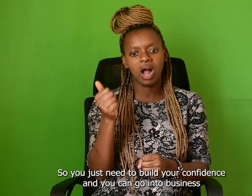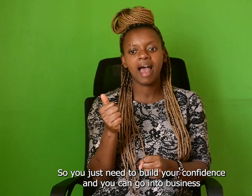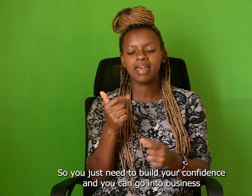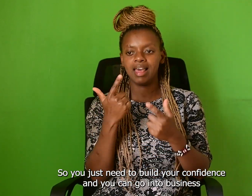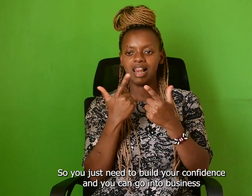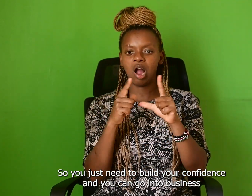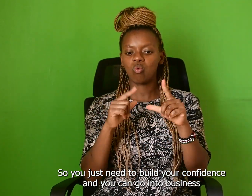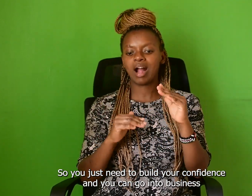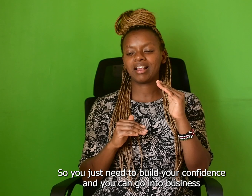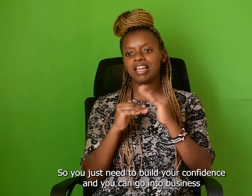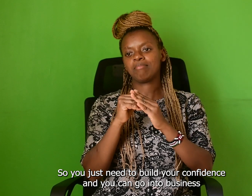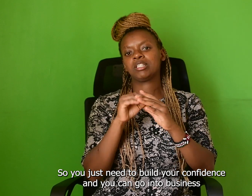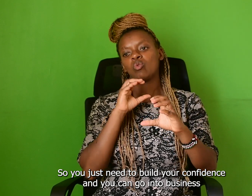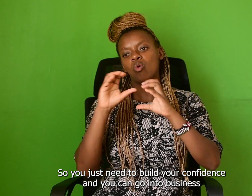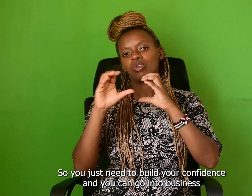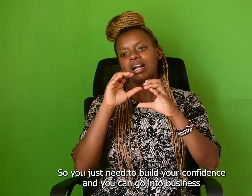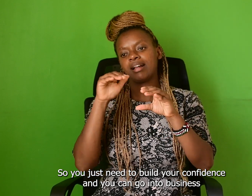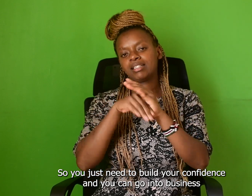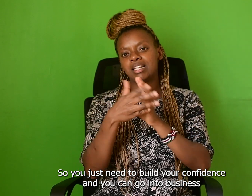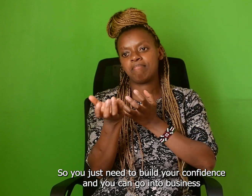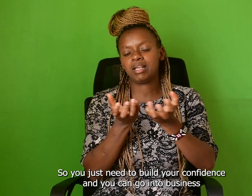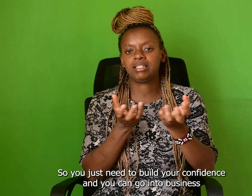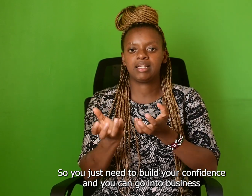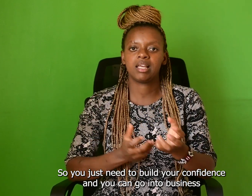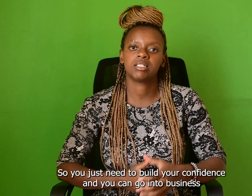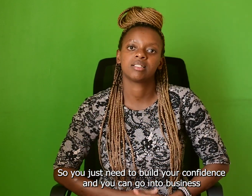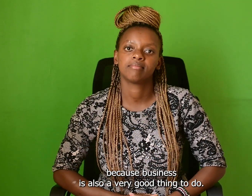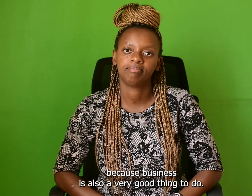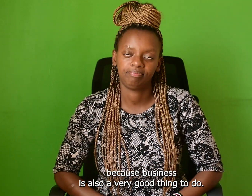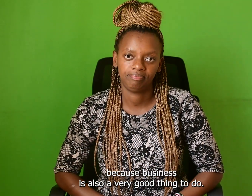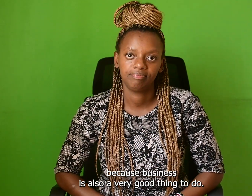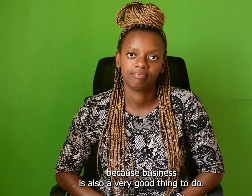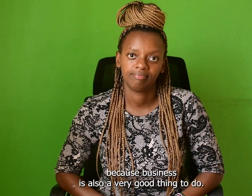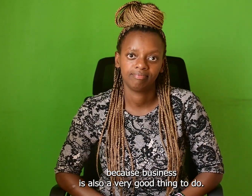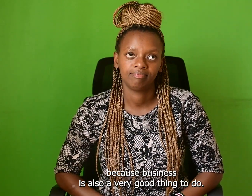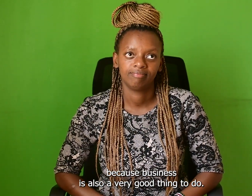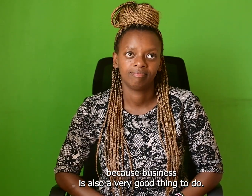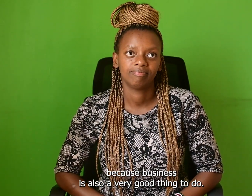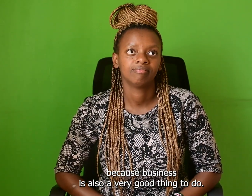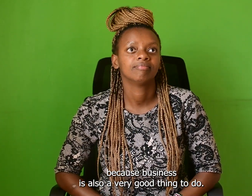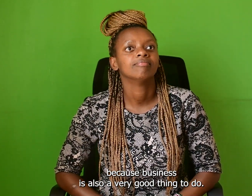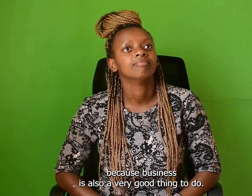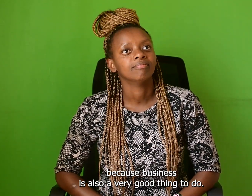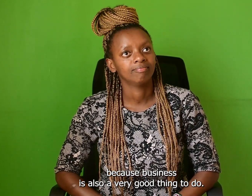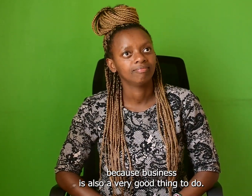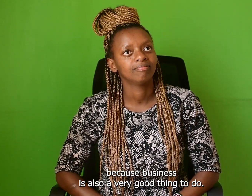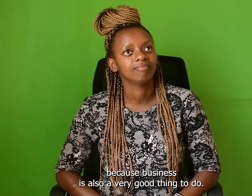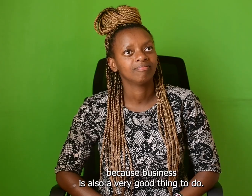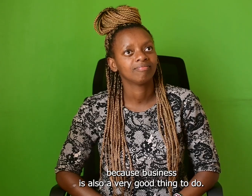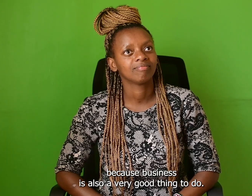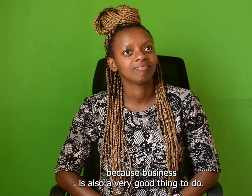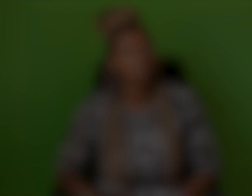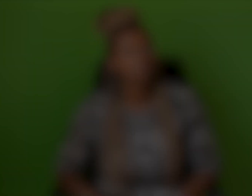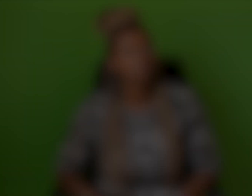need to build your confidence and you can go into business because business is also a very good thing to do.